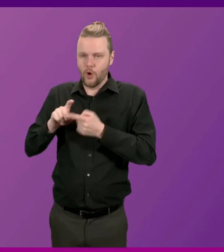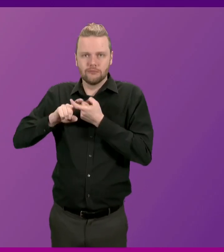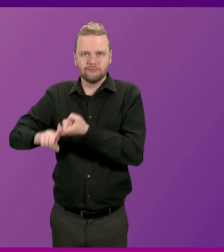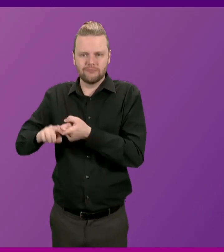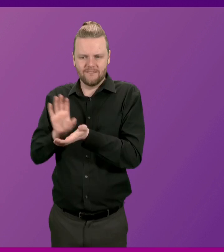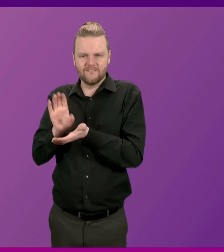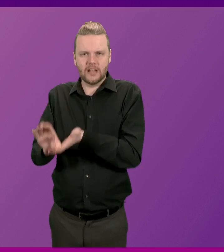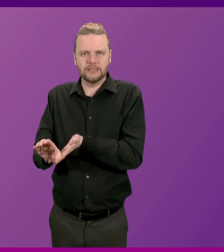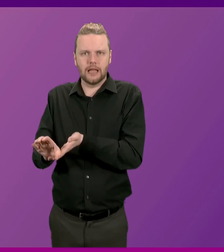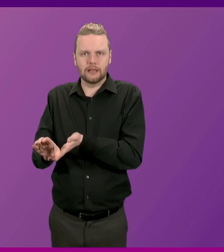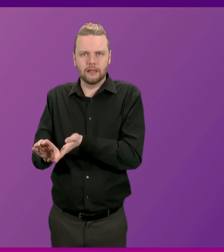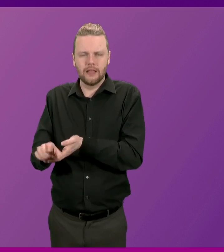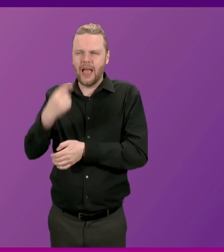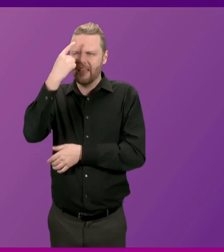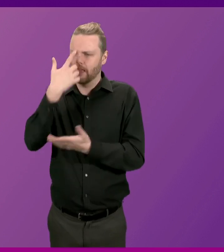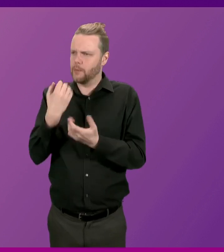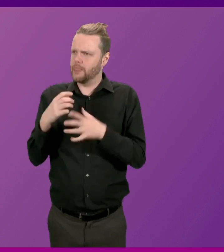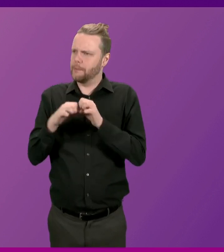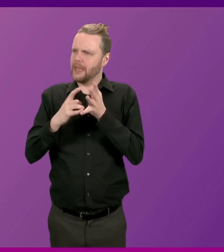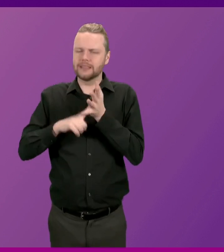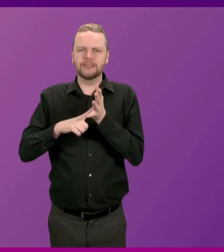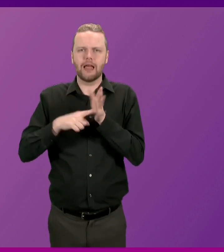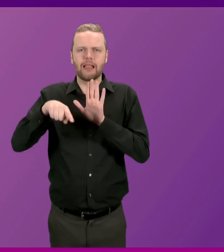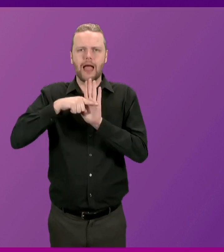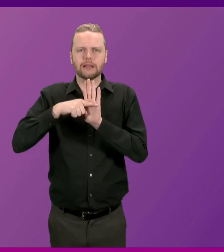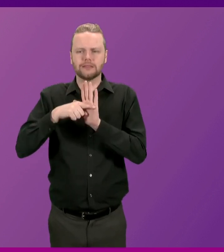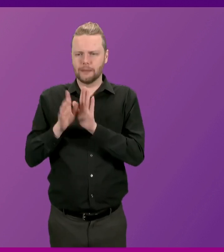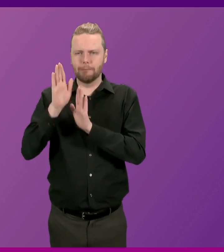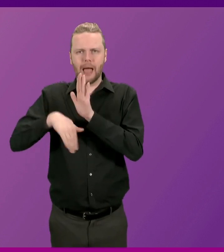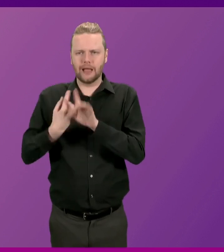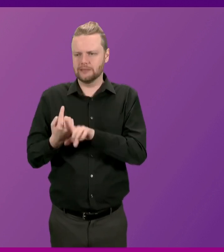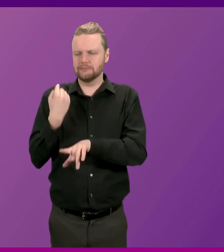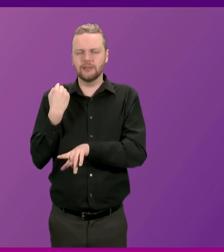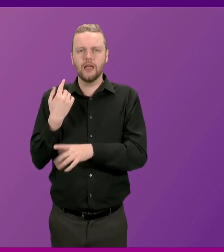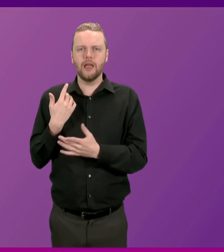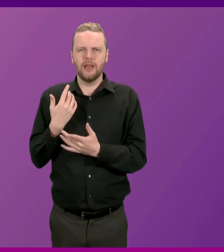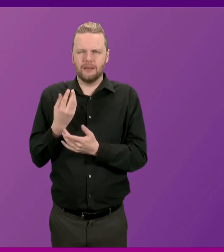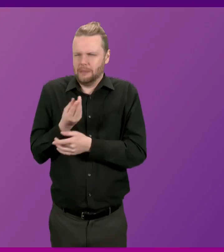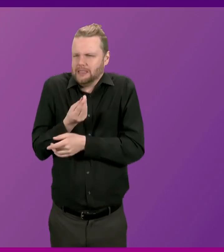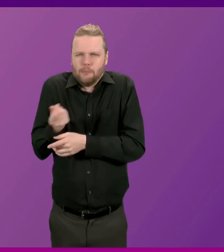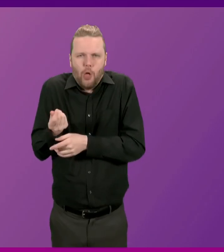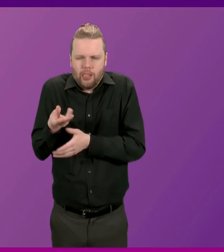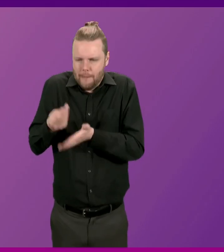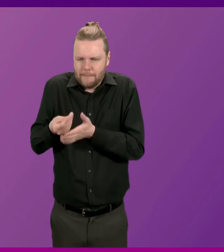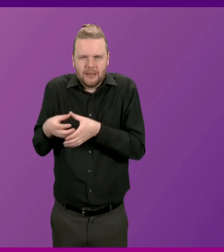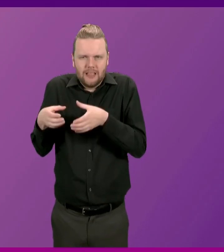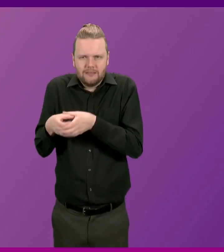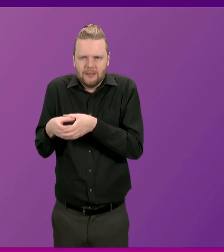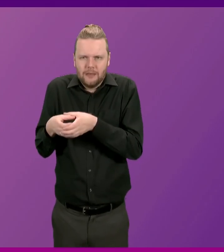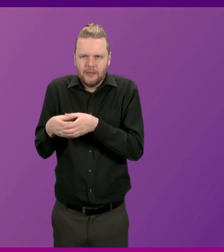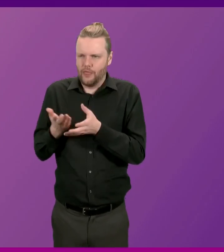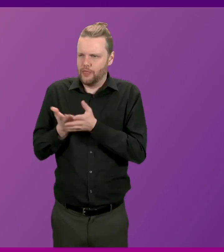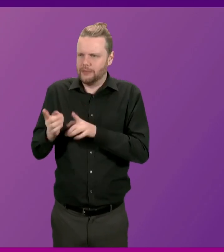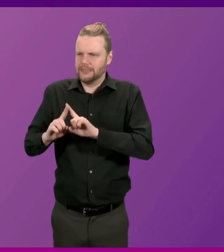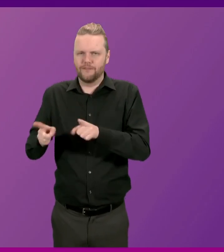funding, apart from, I think, when the BSL Act was first put in place, there was a small pot of money that was distributed through